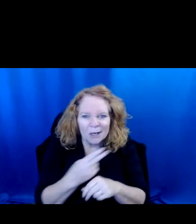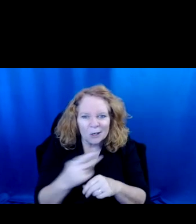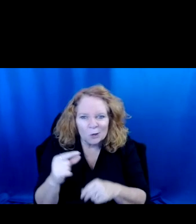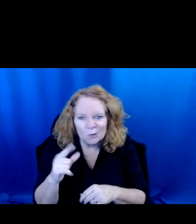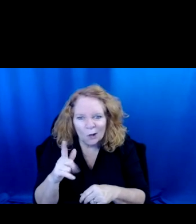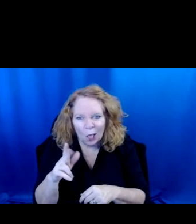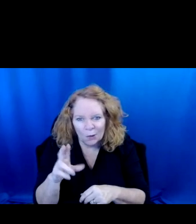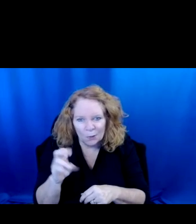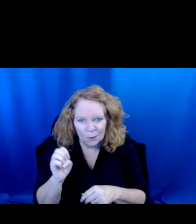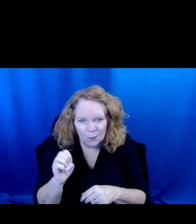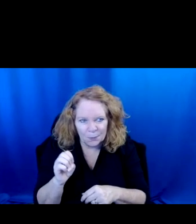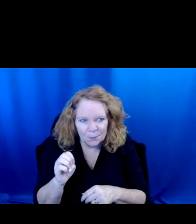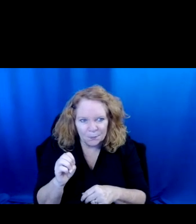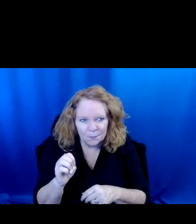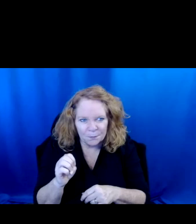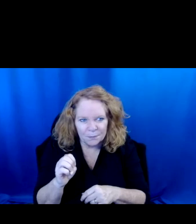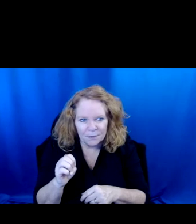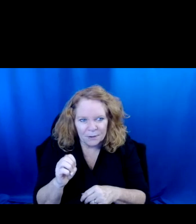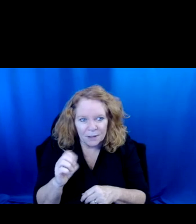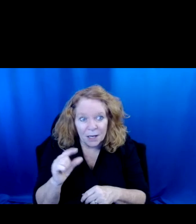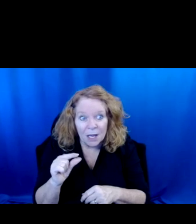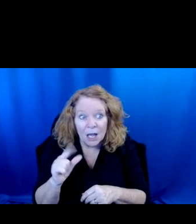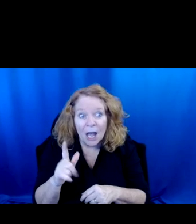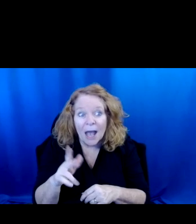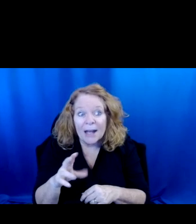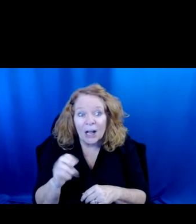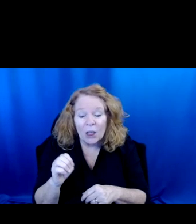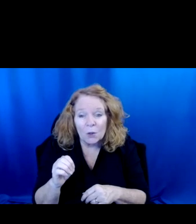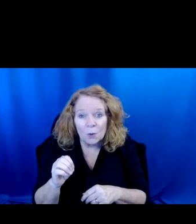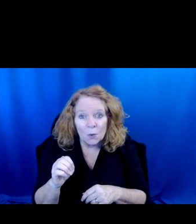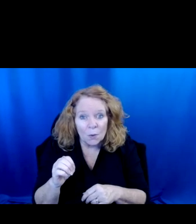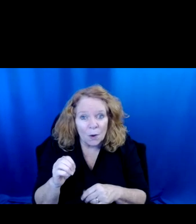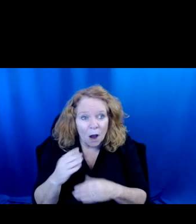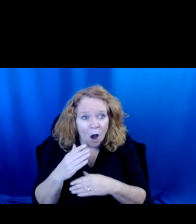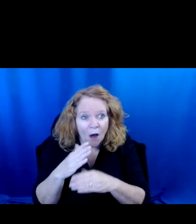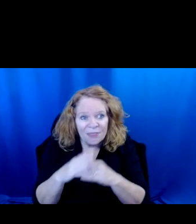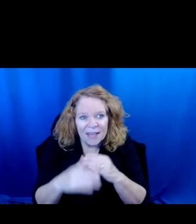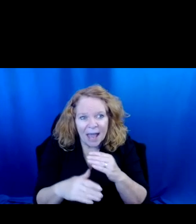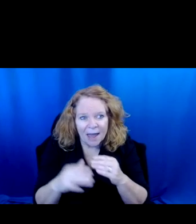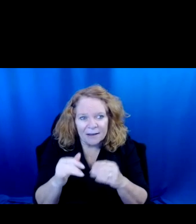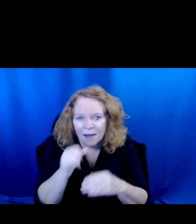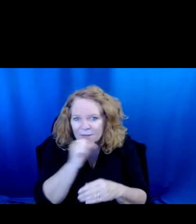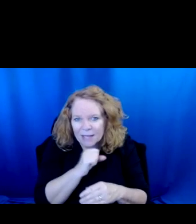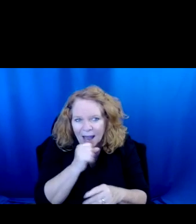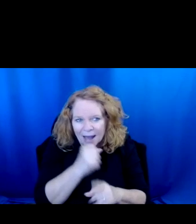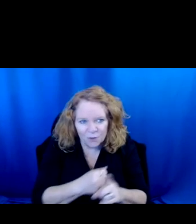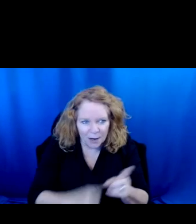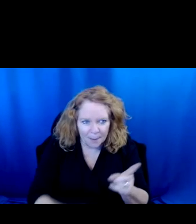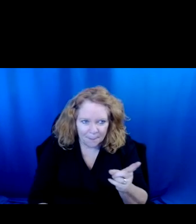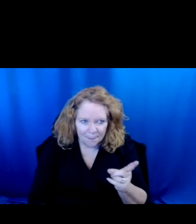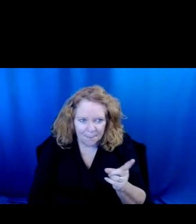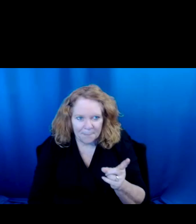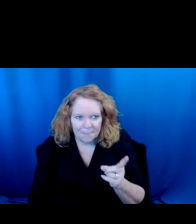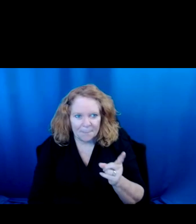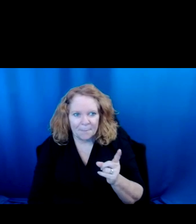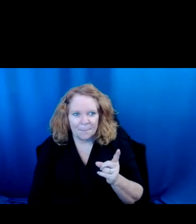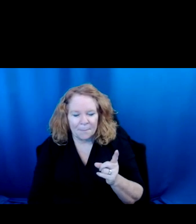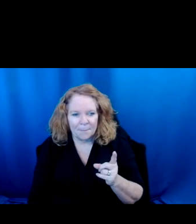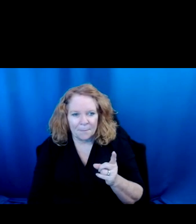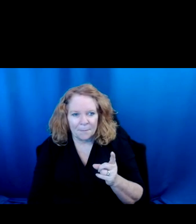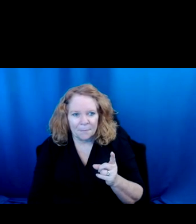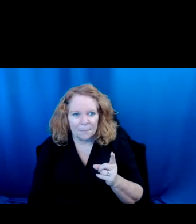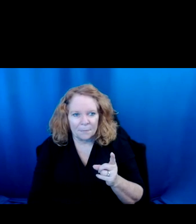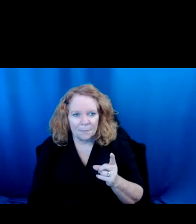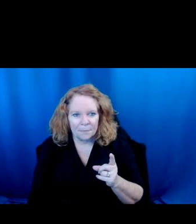I'm going to just glue along the edge of the ice cream, the bottom edge, and